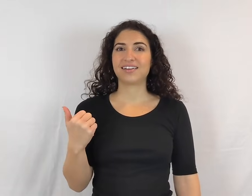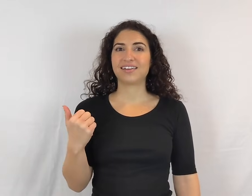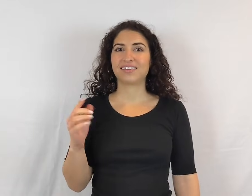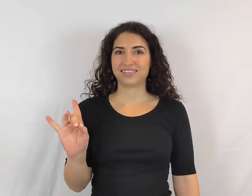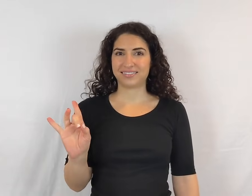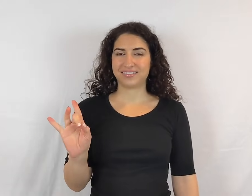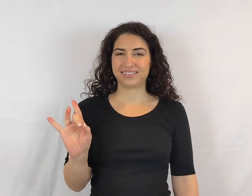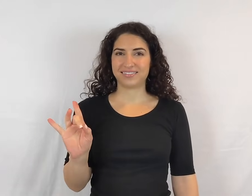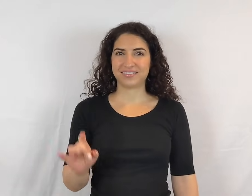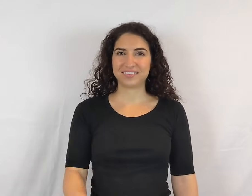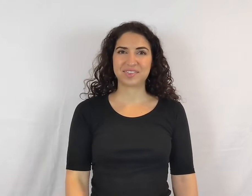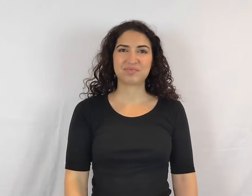1818.